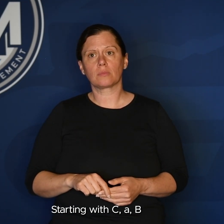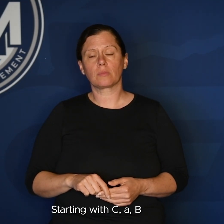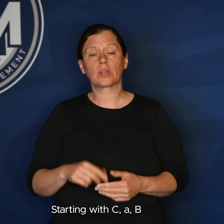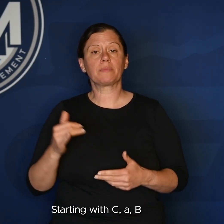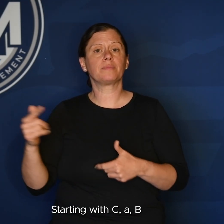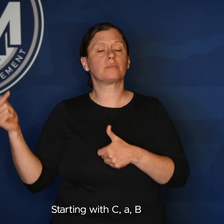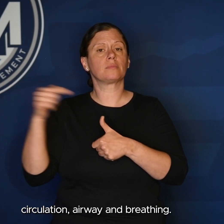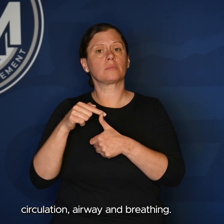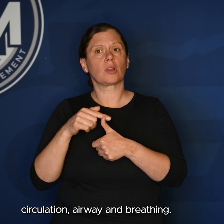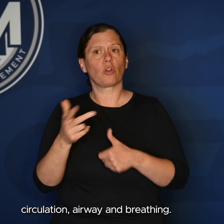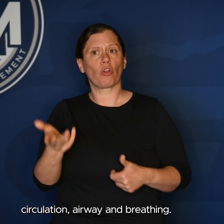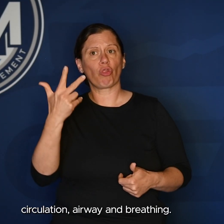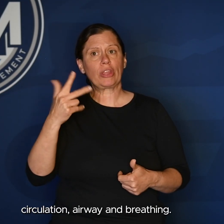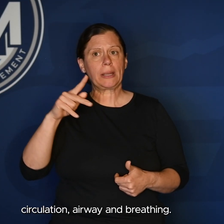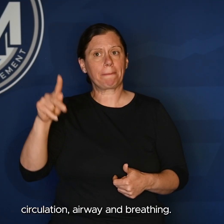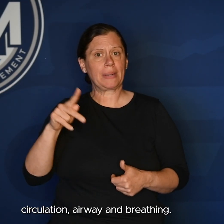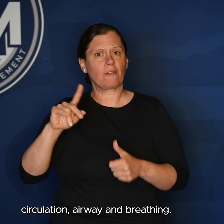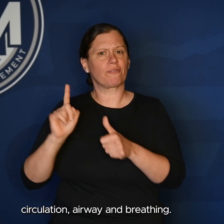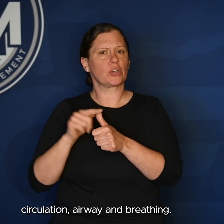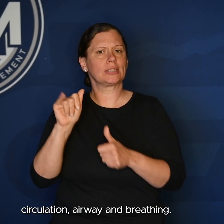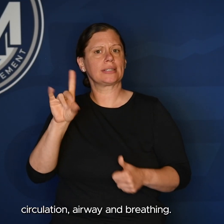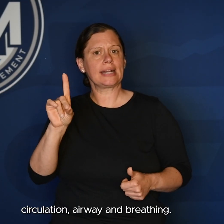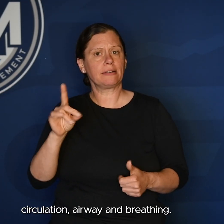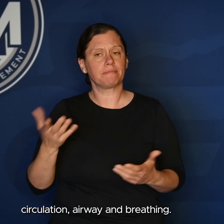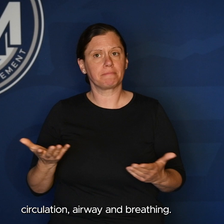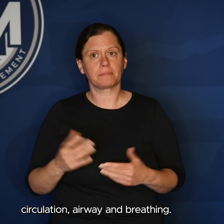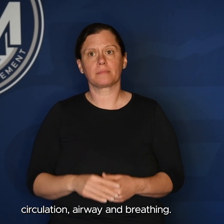CAB, circulation, airway, and breathing.